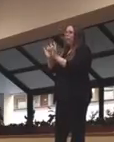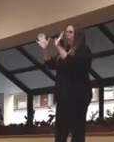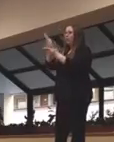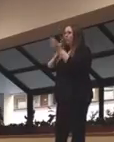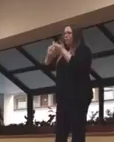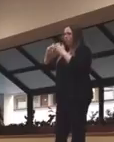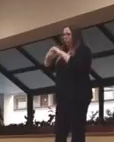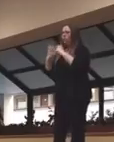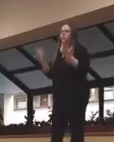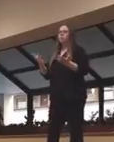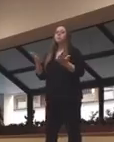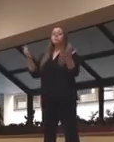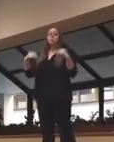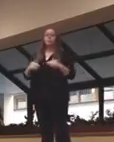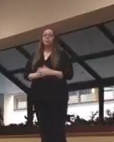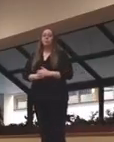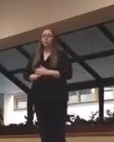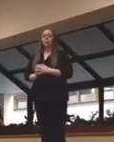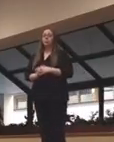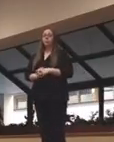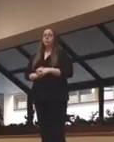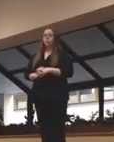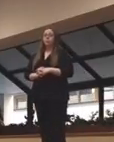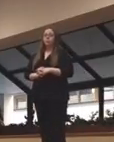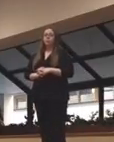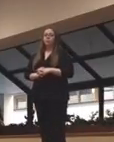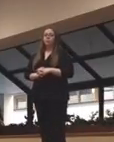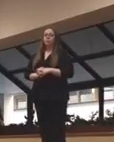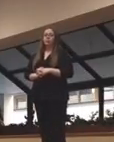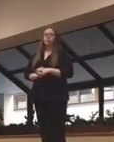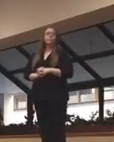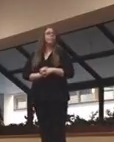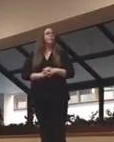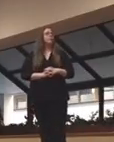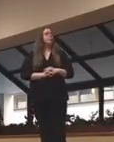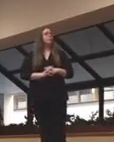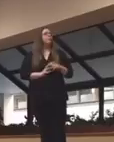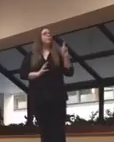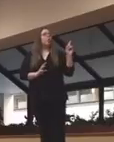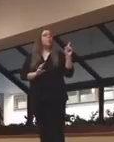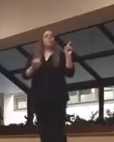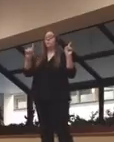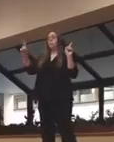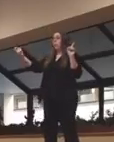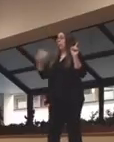But I know enough of the details to be able to clarify a few things.